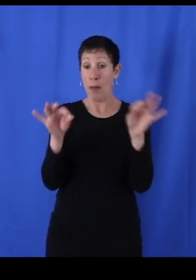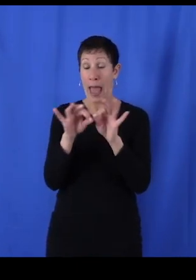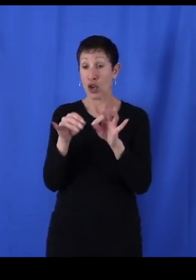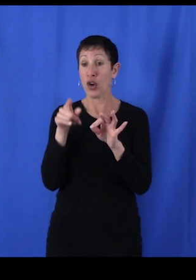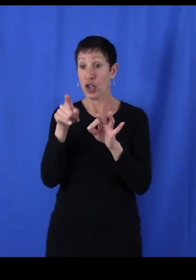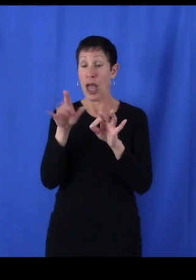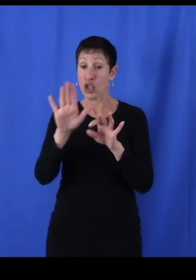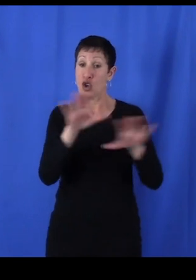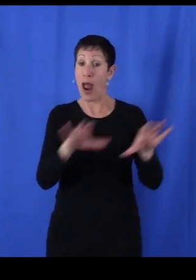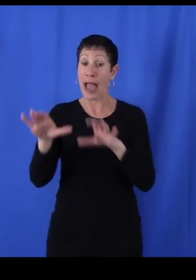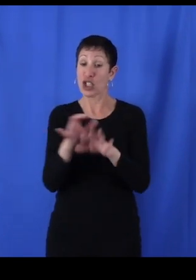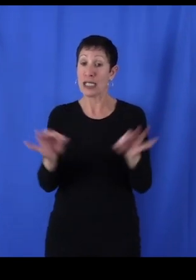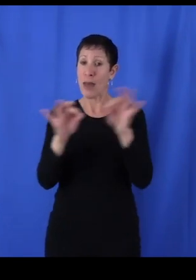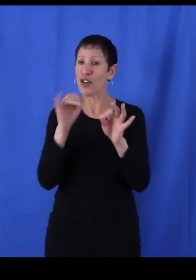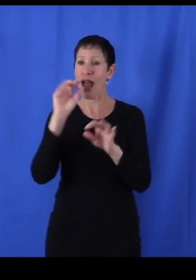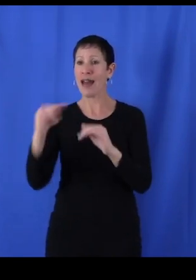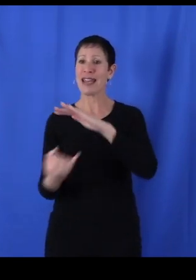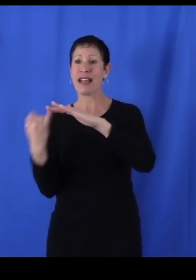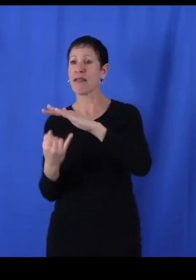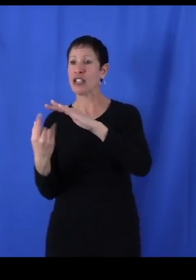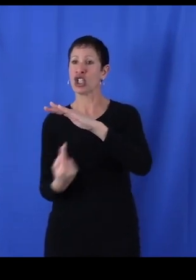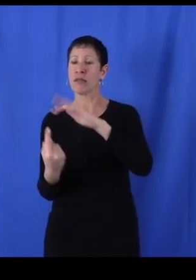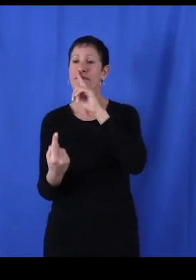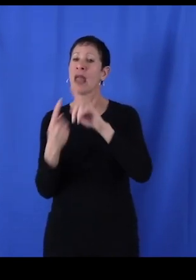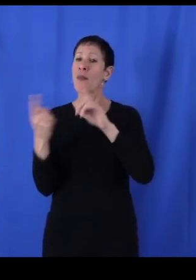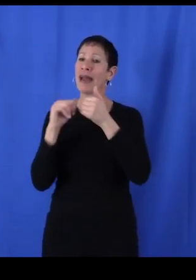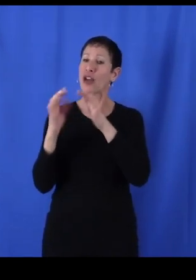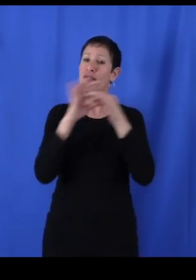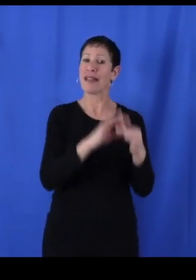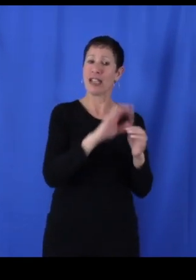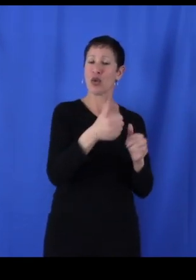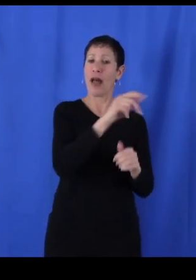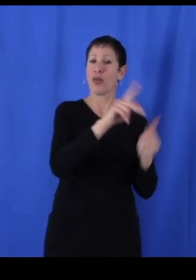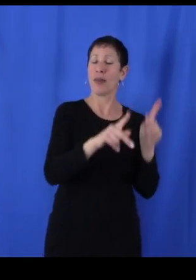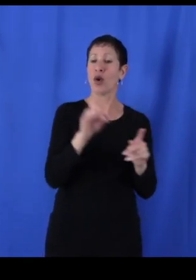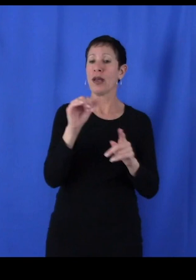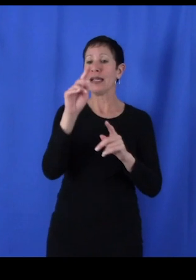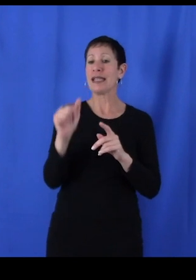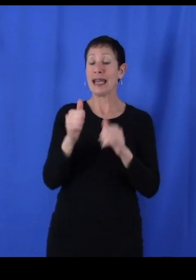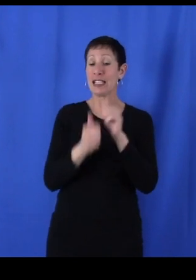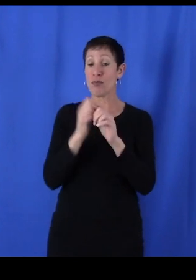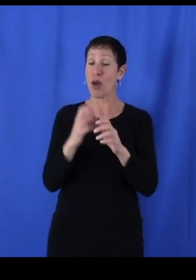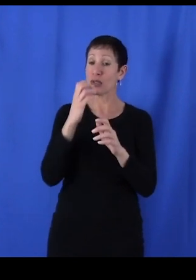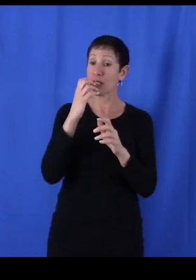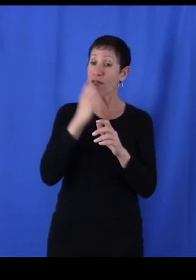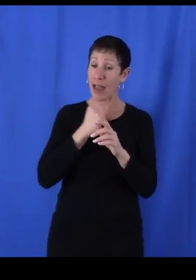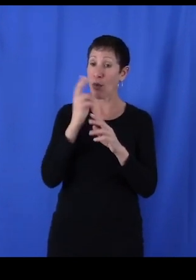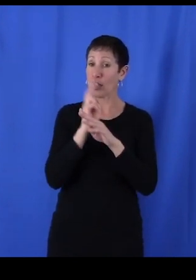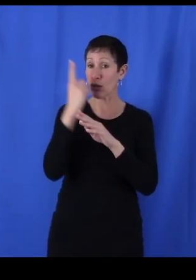matter, not in isolation, but in relation to others. Data is most valuable, most useful for prediction